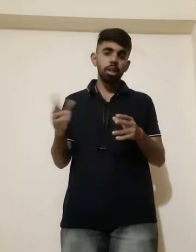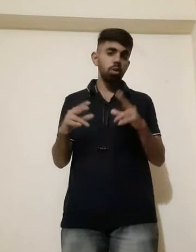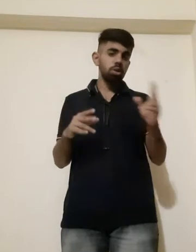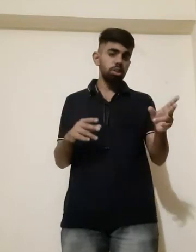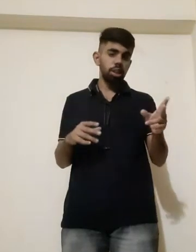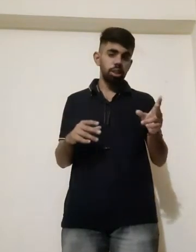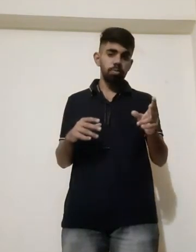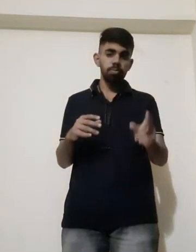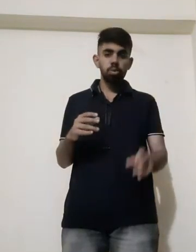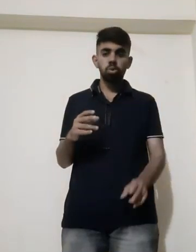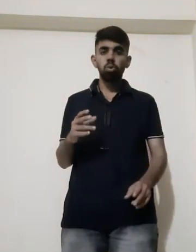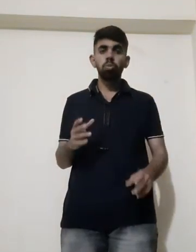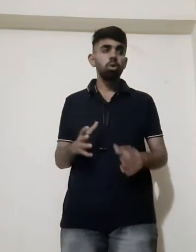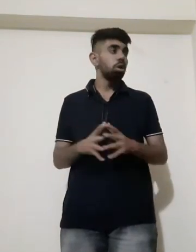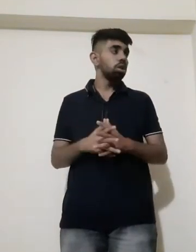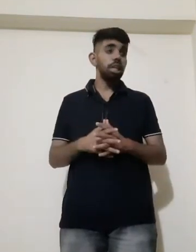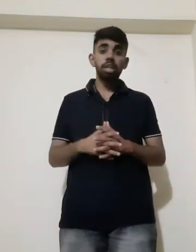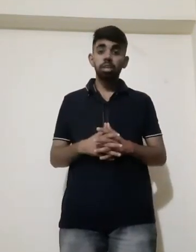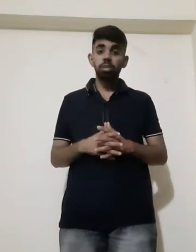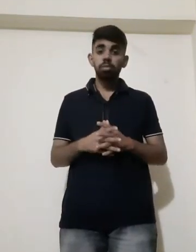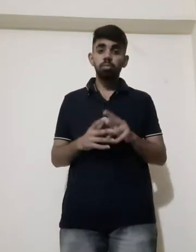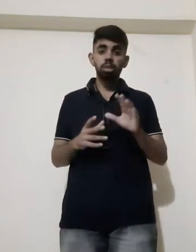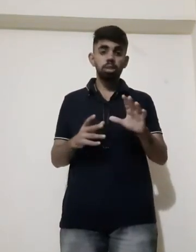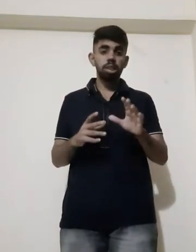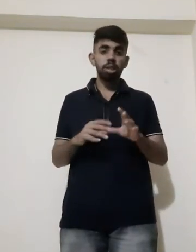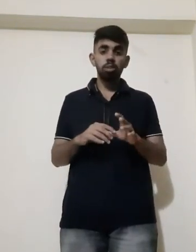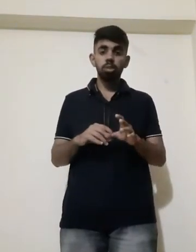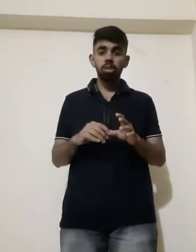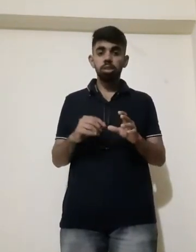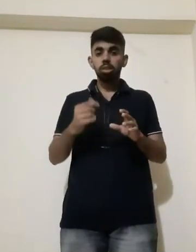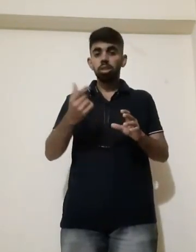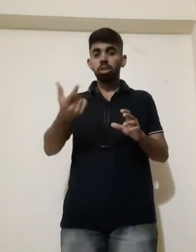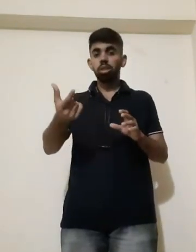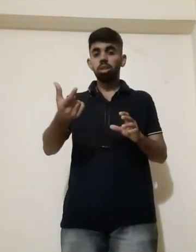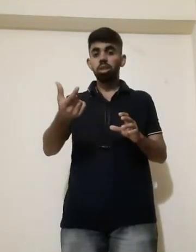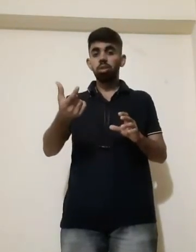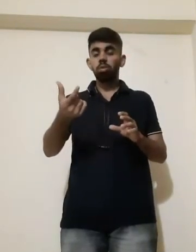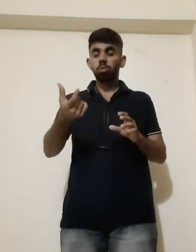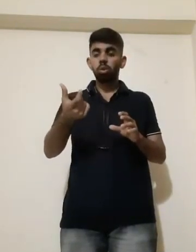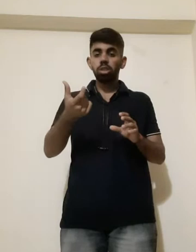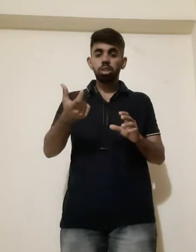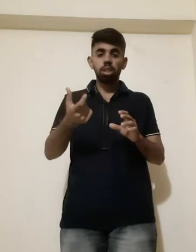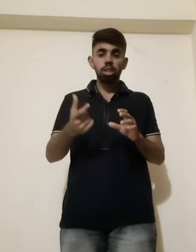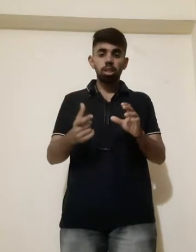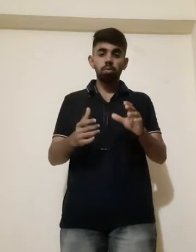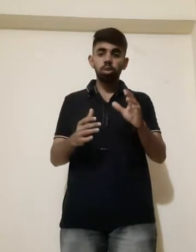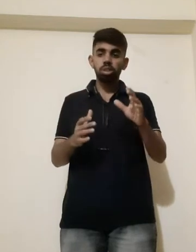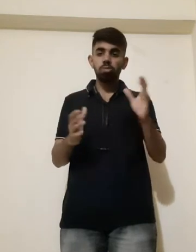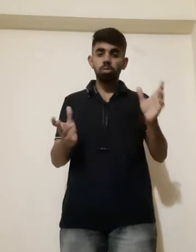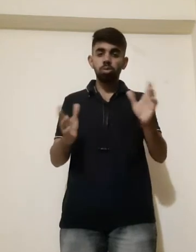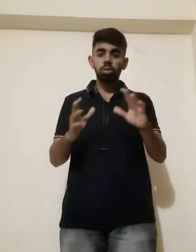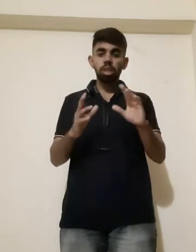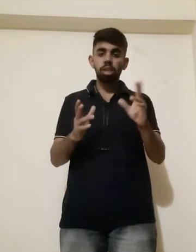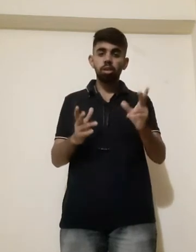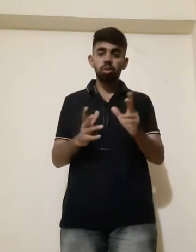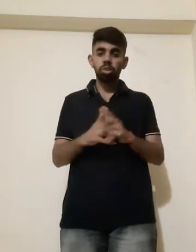and non-static. So static means what is static and what is difference between static and